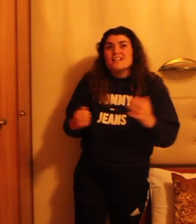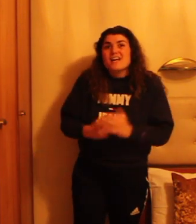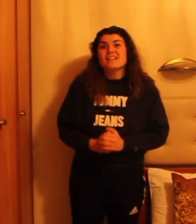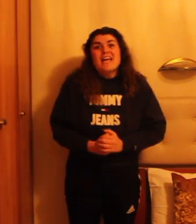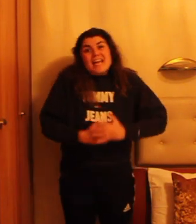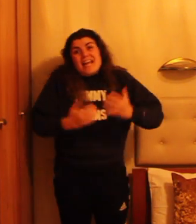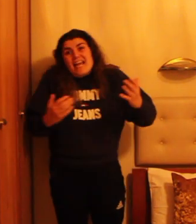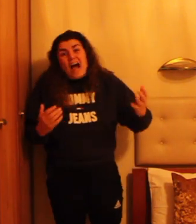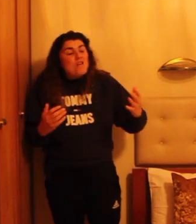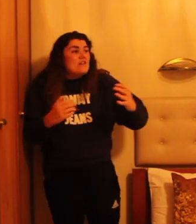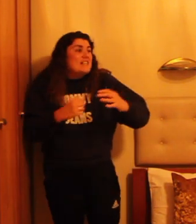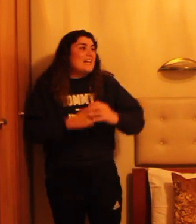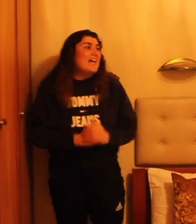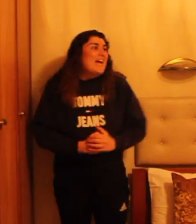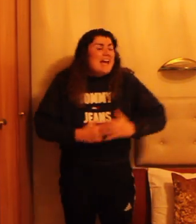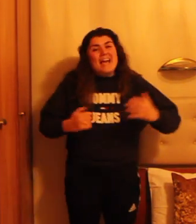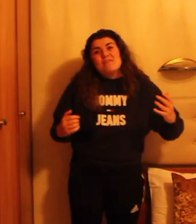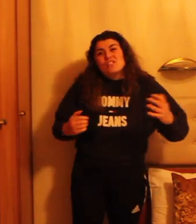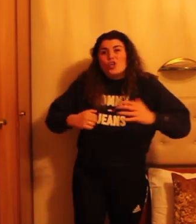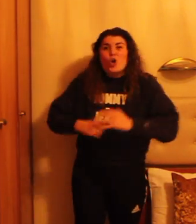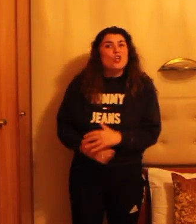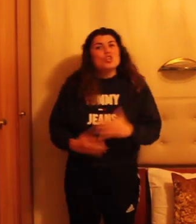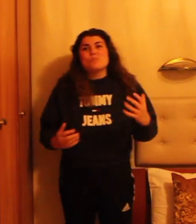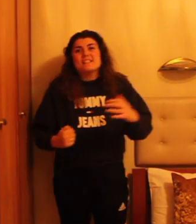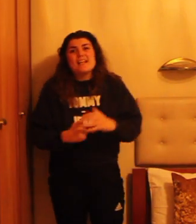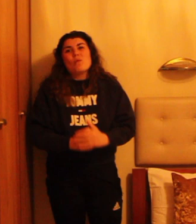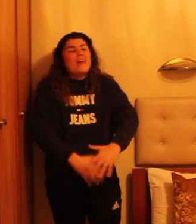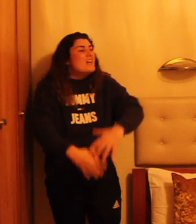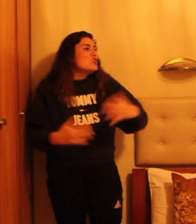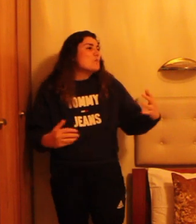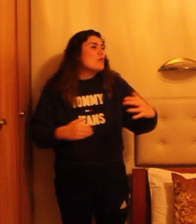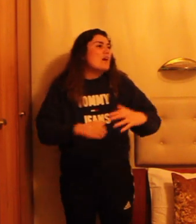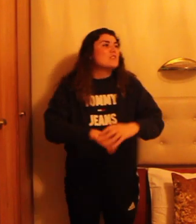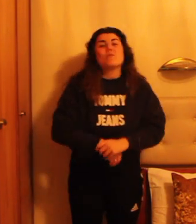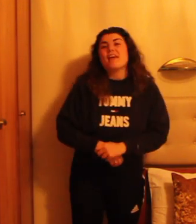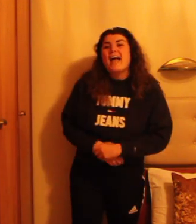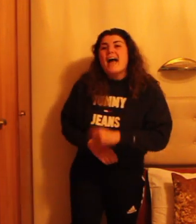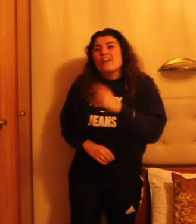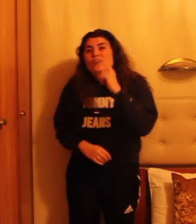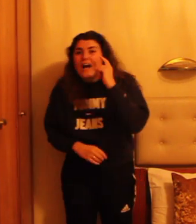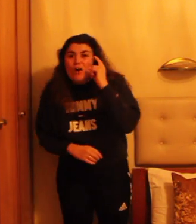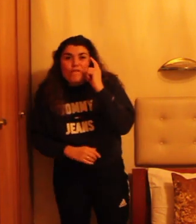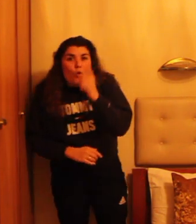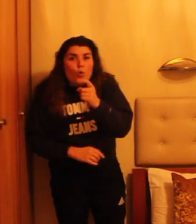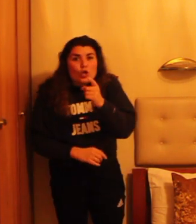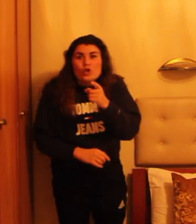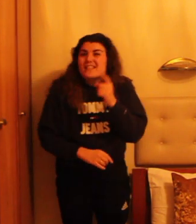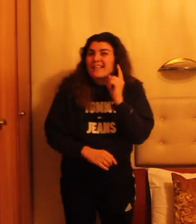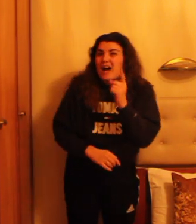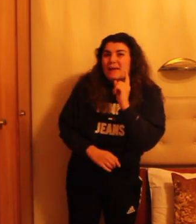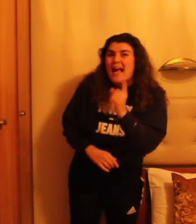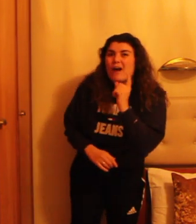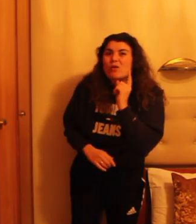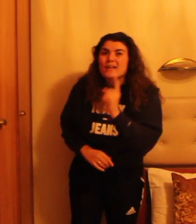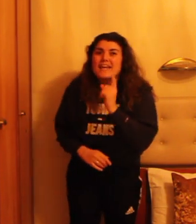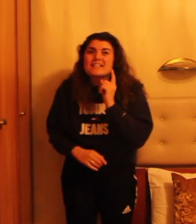does. Hopefully it's clear. If it's not, just be silly with it, just be crazy with it, and look out for all the content coming out on Kids